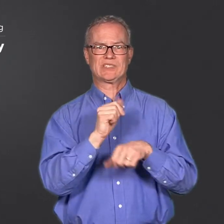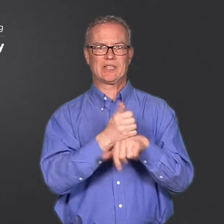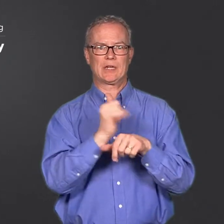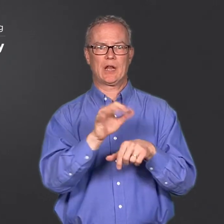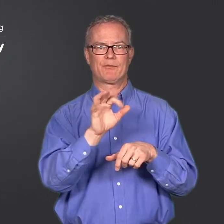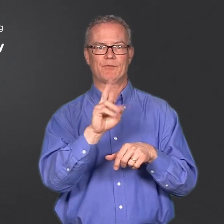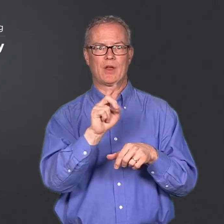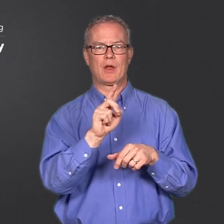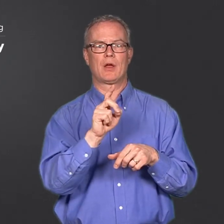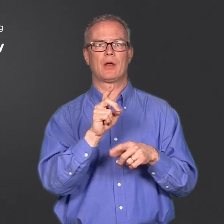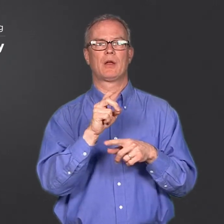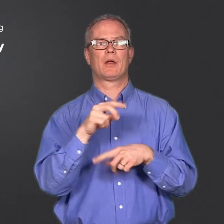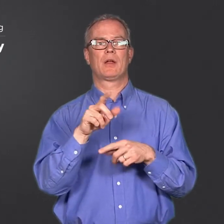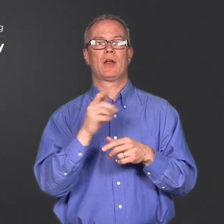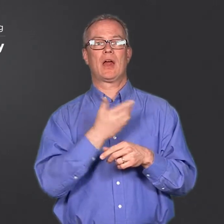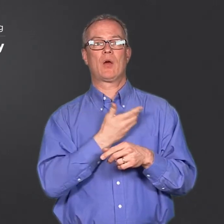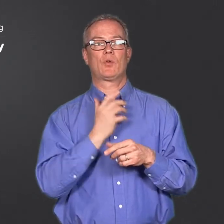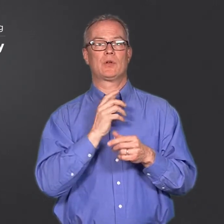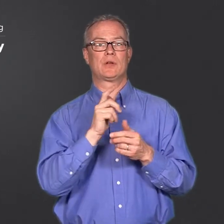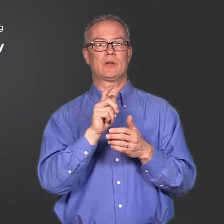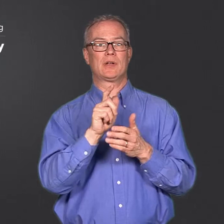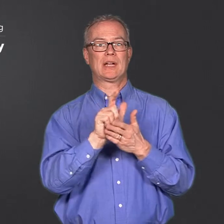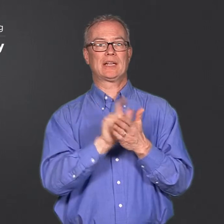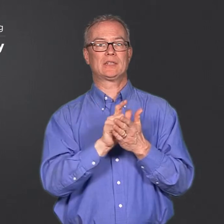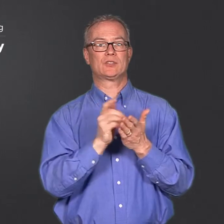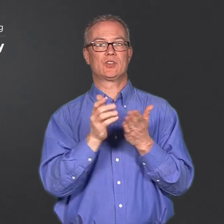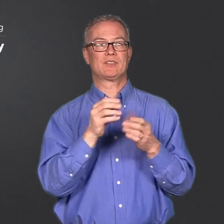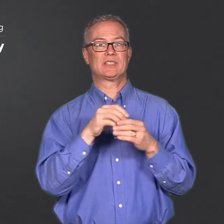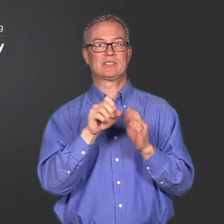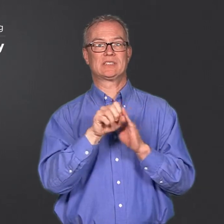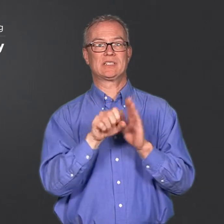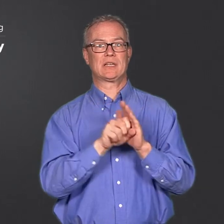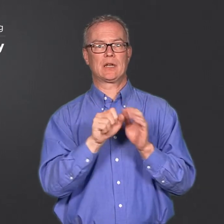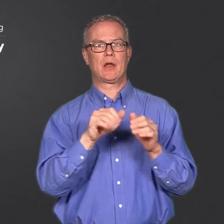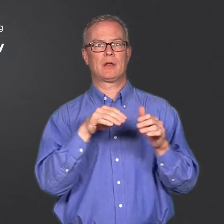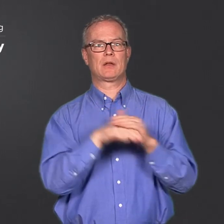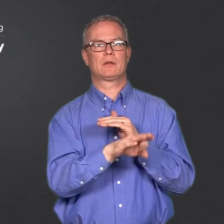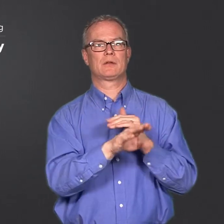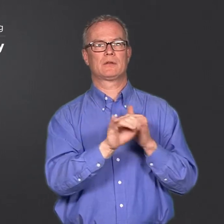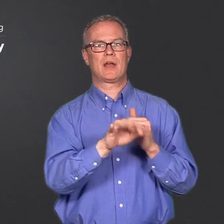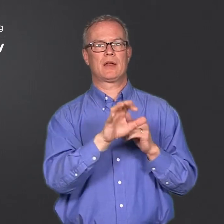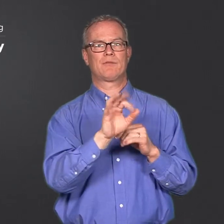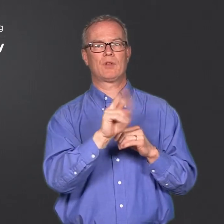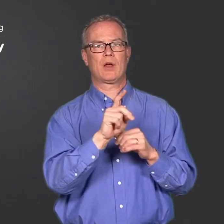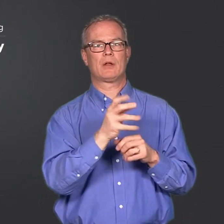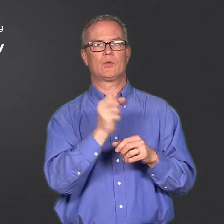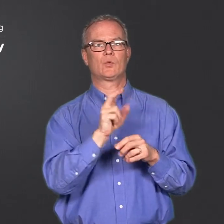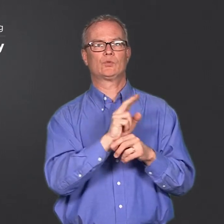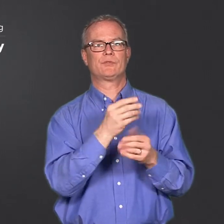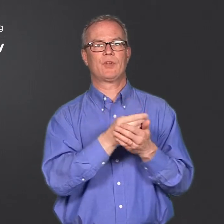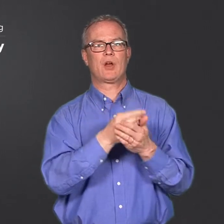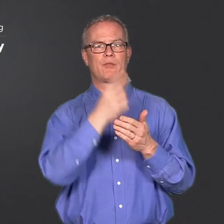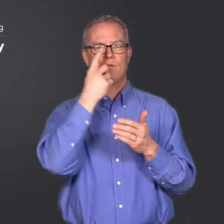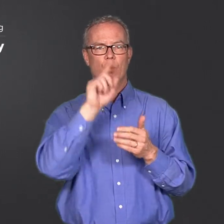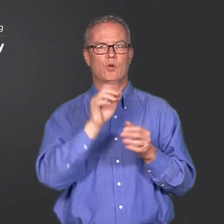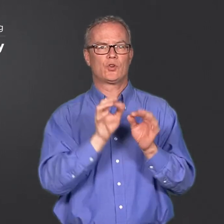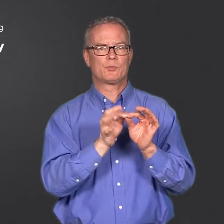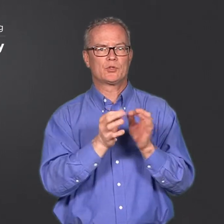We are currently working to establish a fund for accessing legal services in our state, so consumers